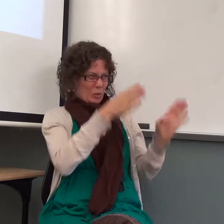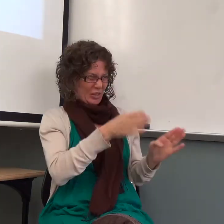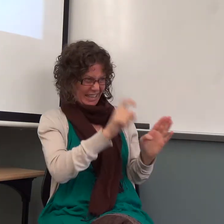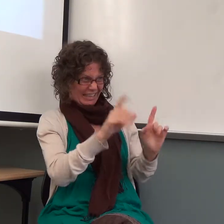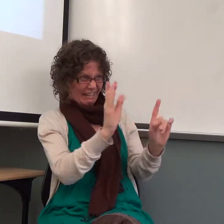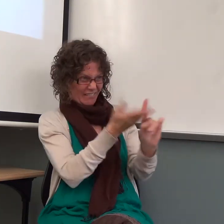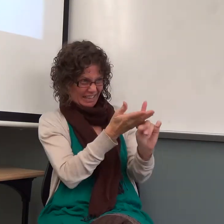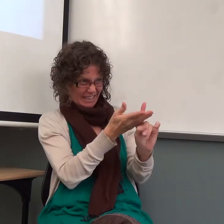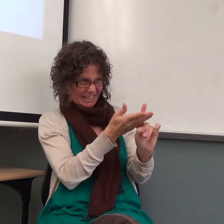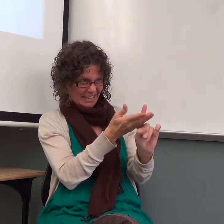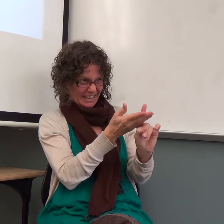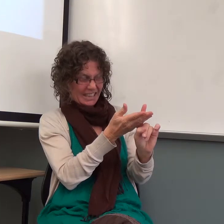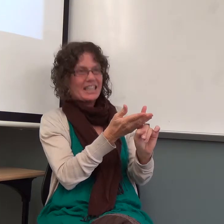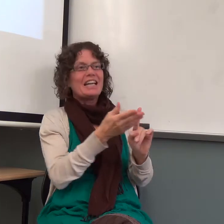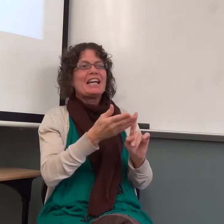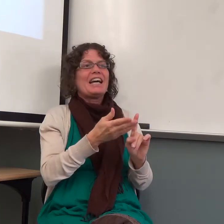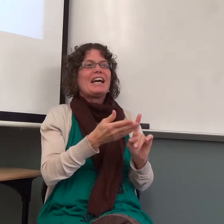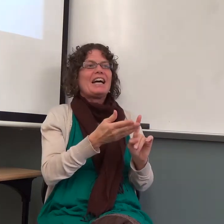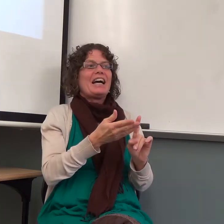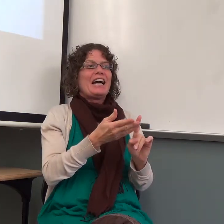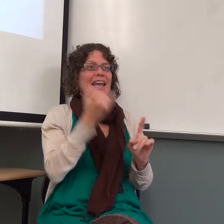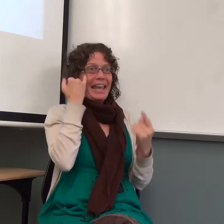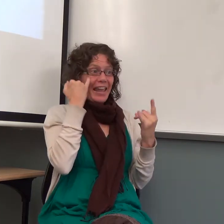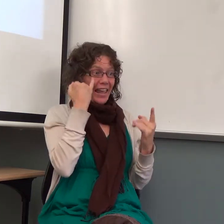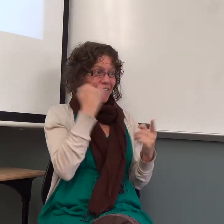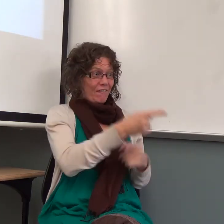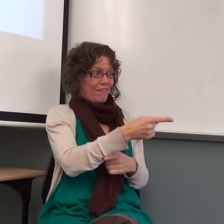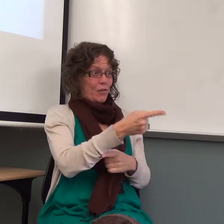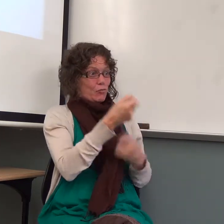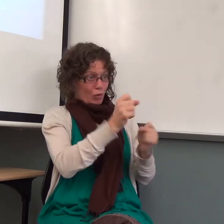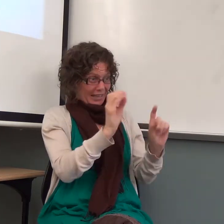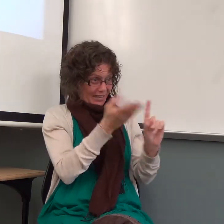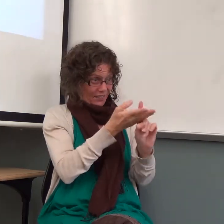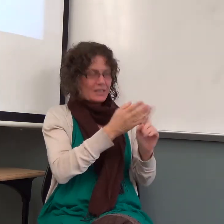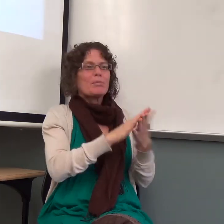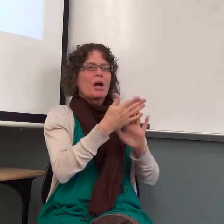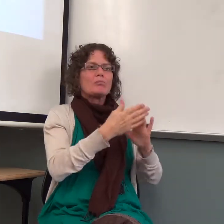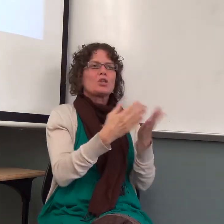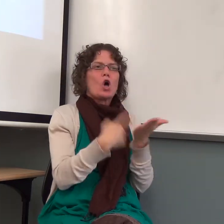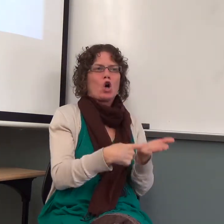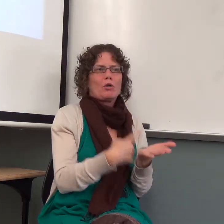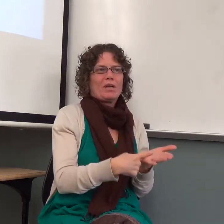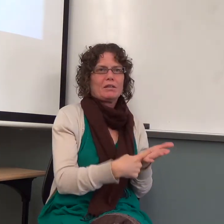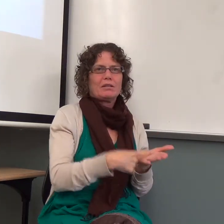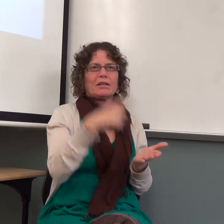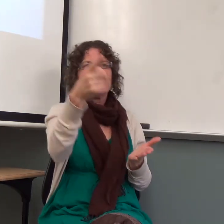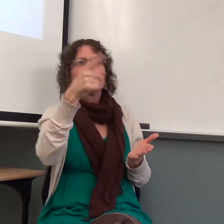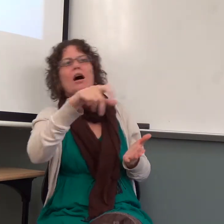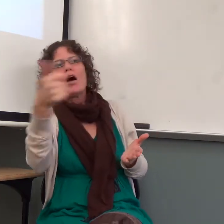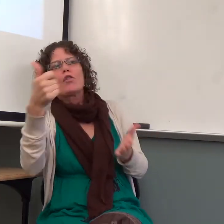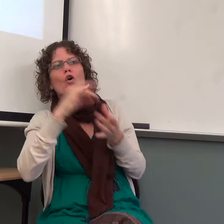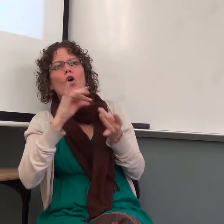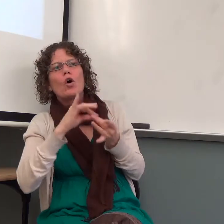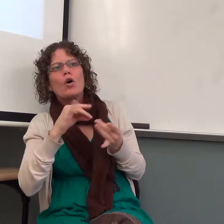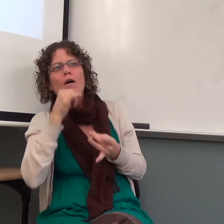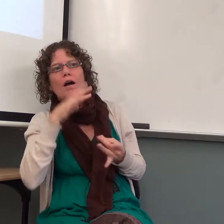an argument if you're trying to convince someone. And if you're considering, if somebody needs